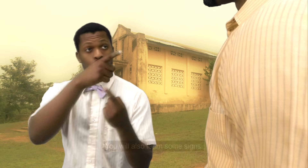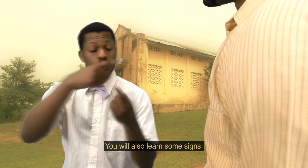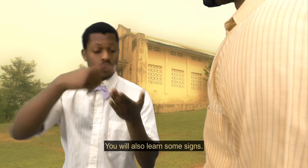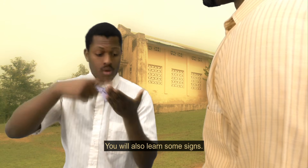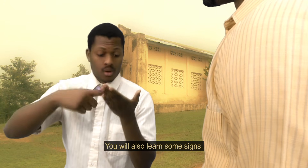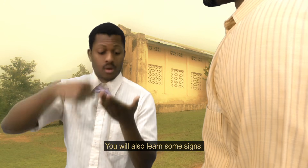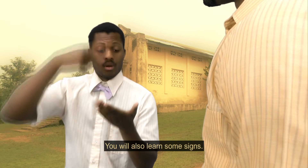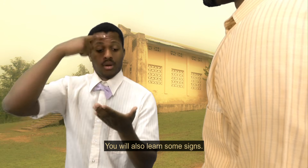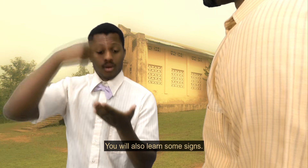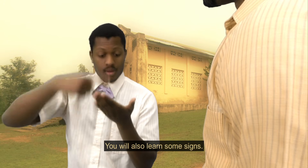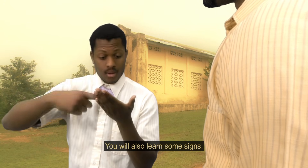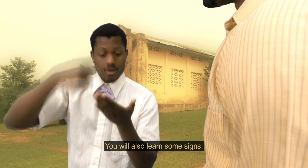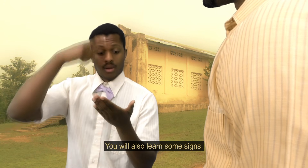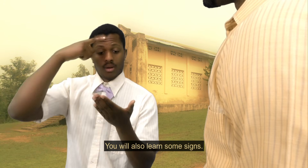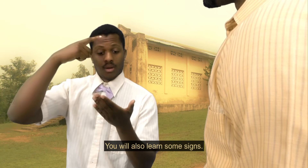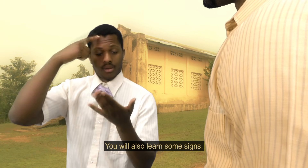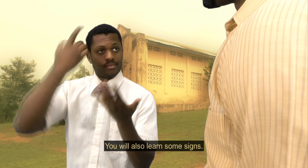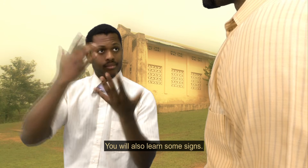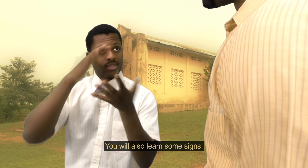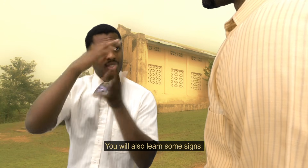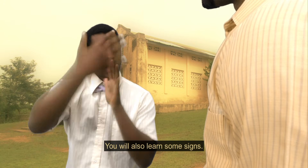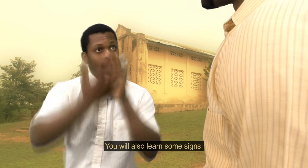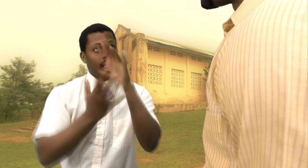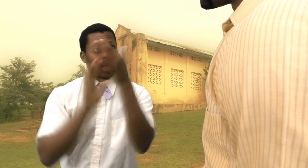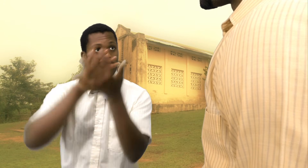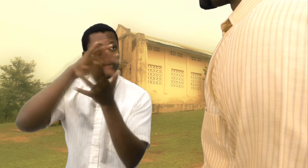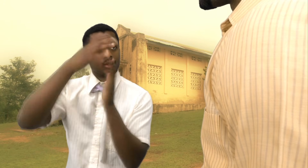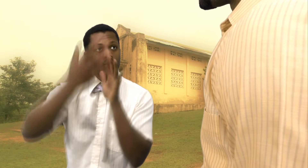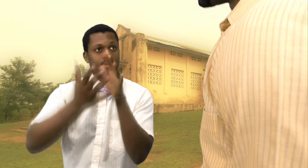You will also learn some signing.